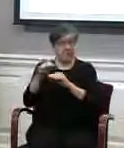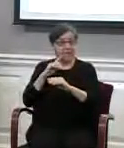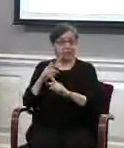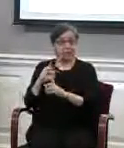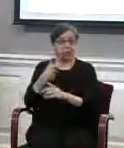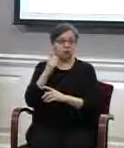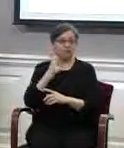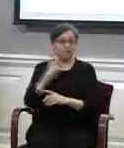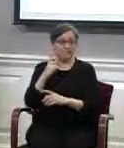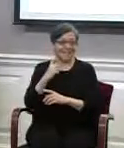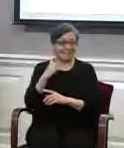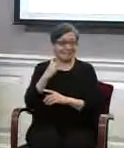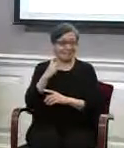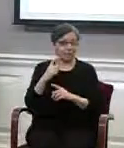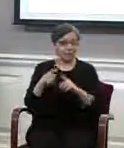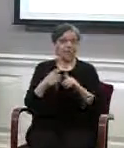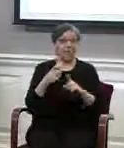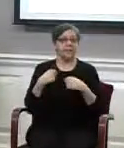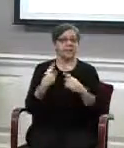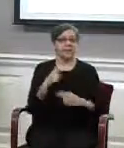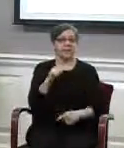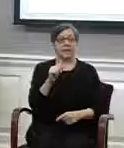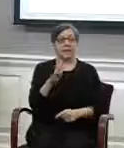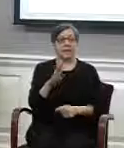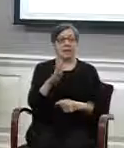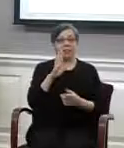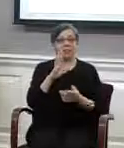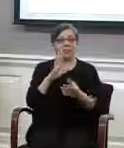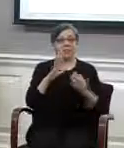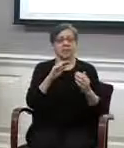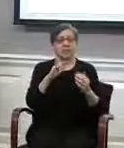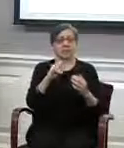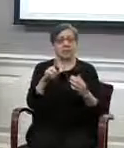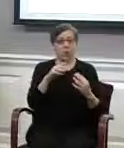since the close of the Lebanese Civil War in